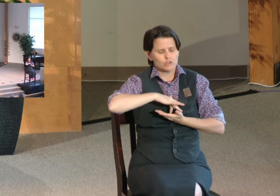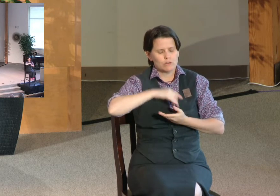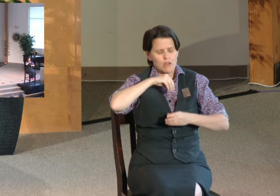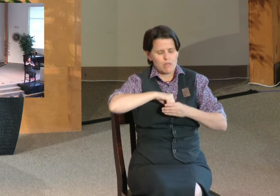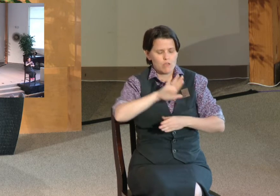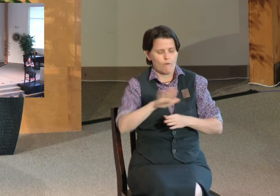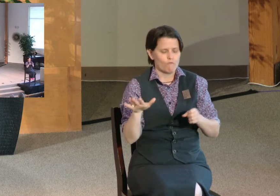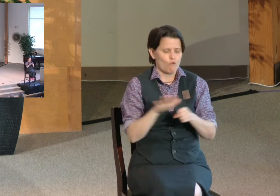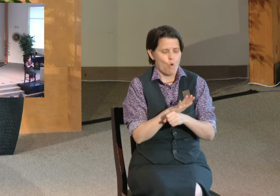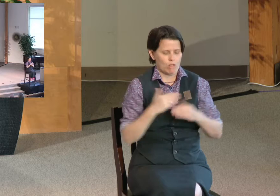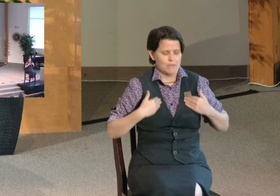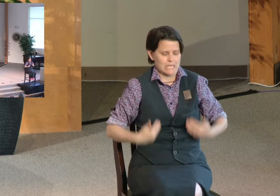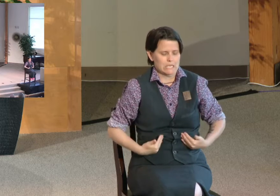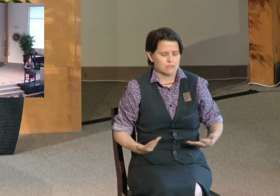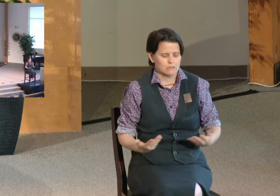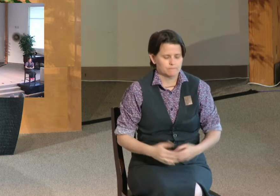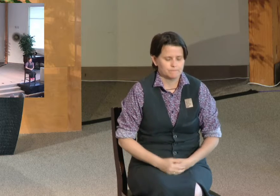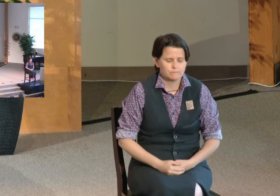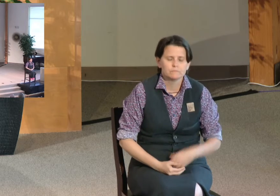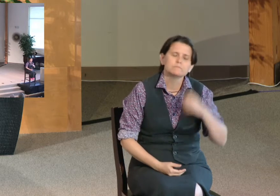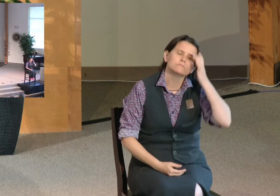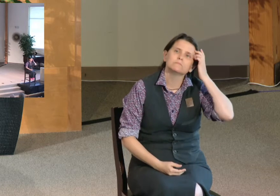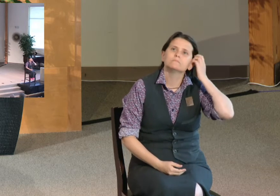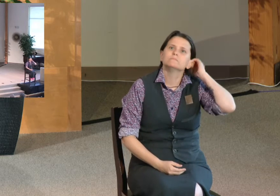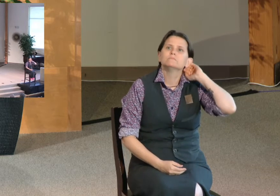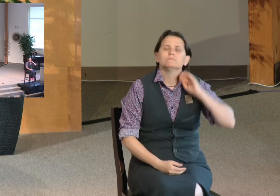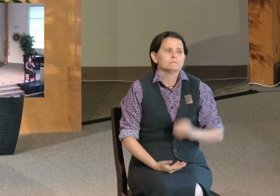Also, you can, what else can you do?